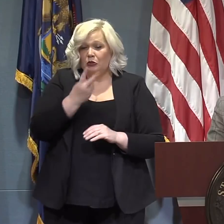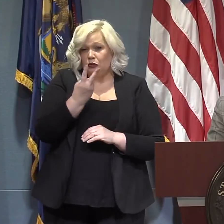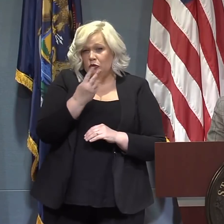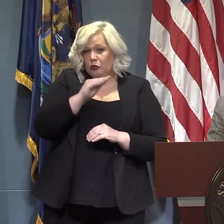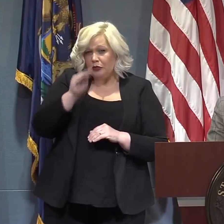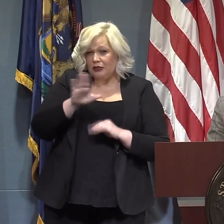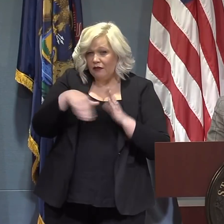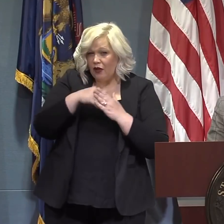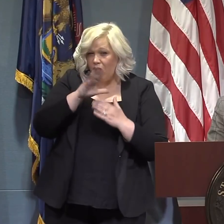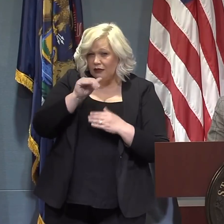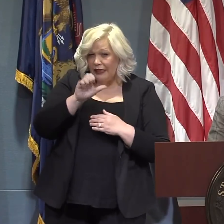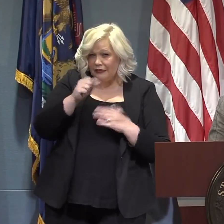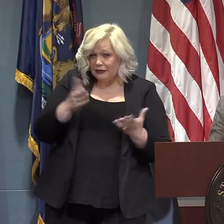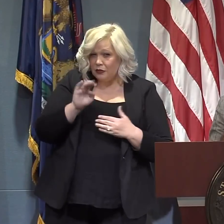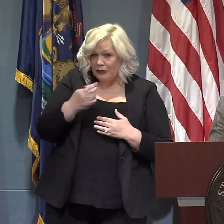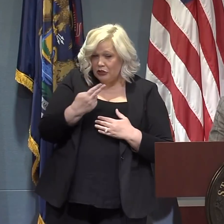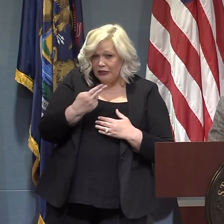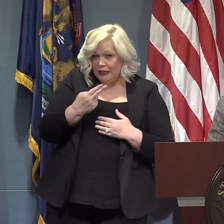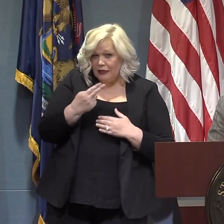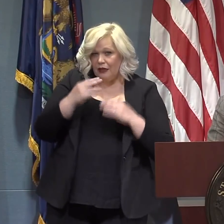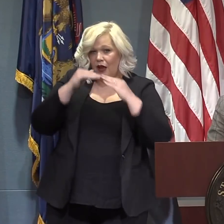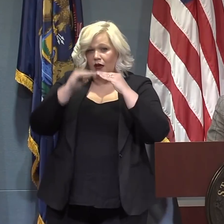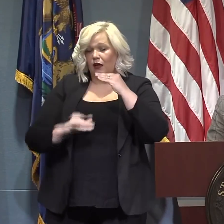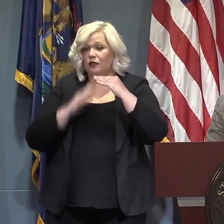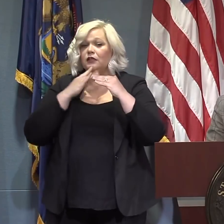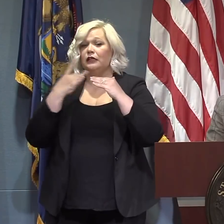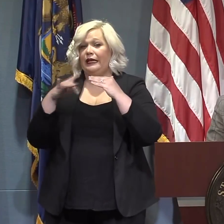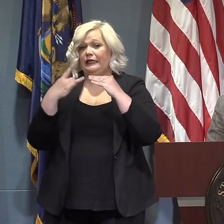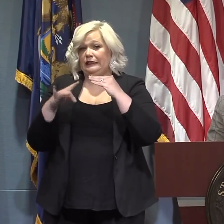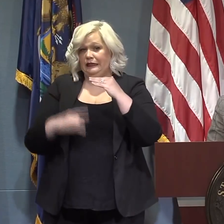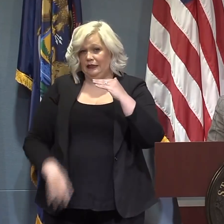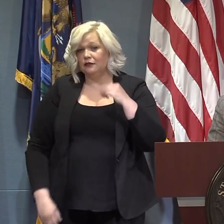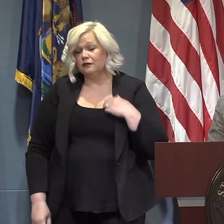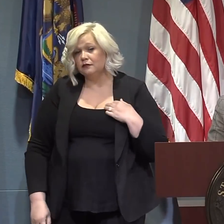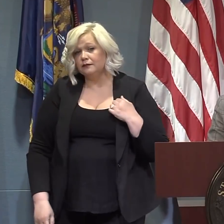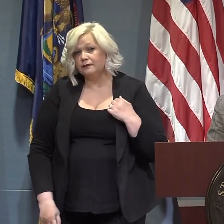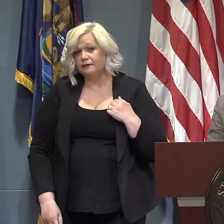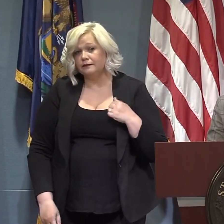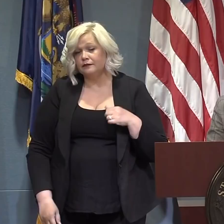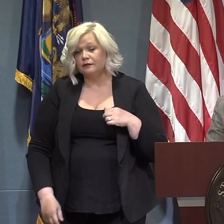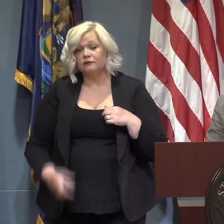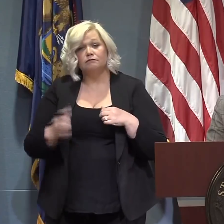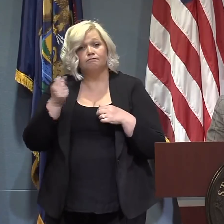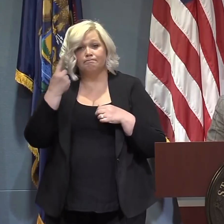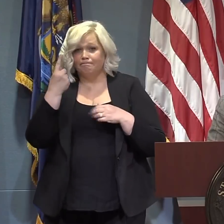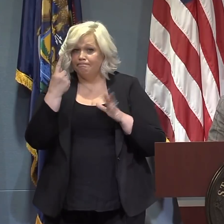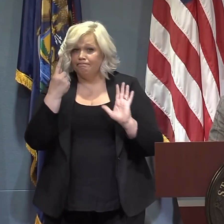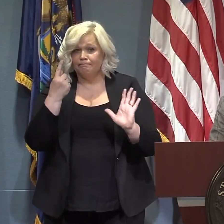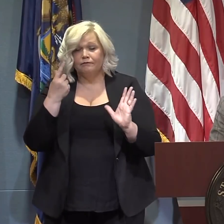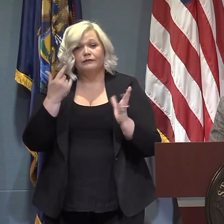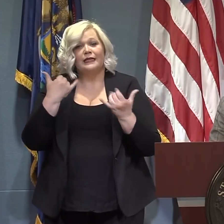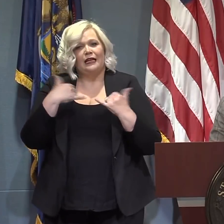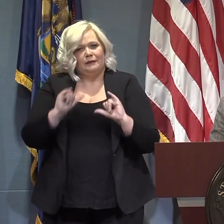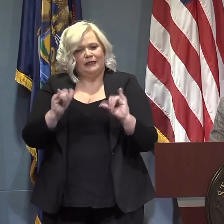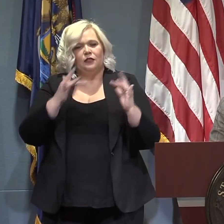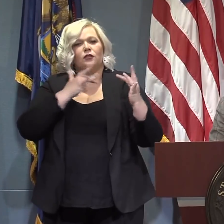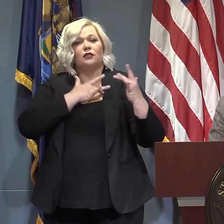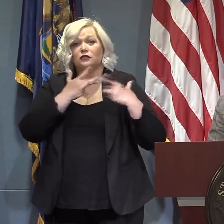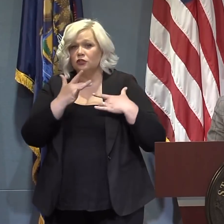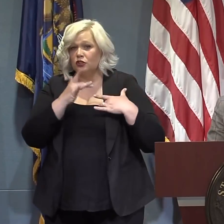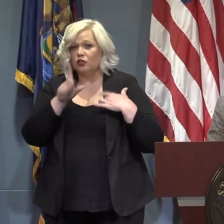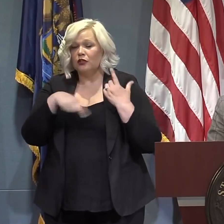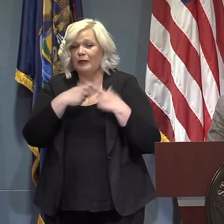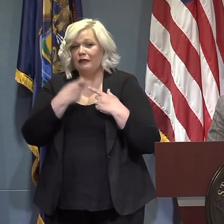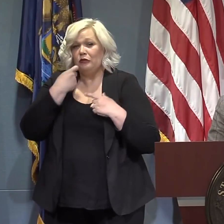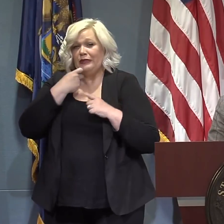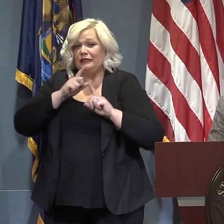2% of all cases in Michigan are in people age 18 and younger. Nevertheless, I'm still concerned about the